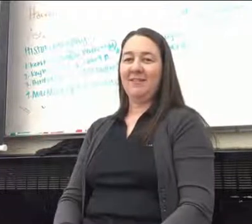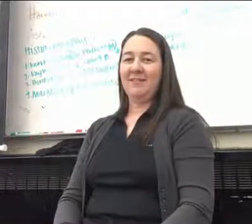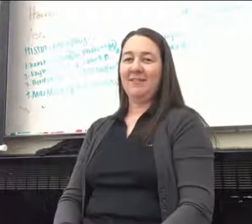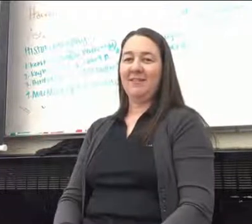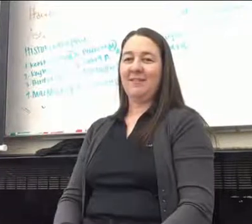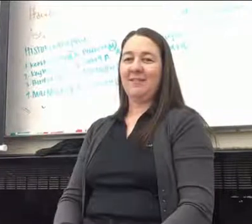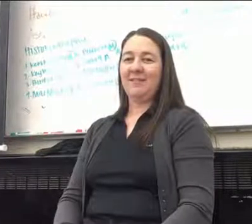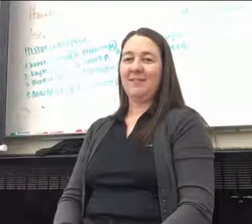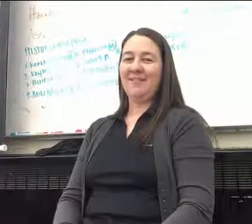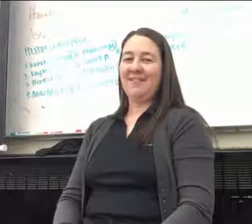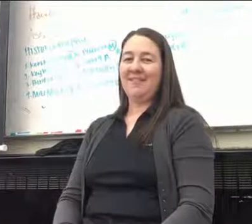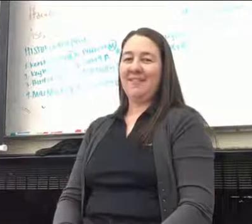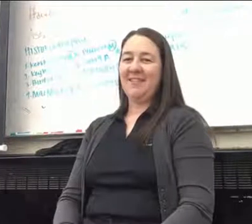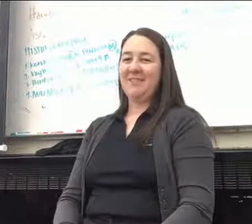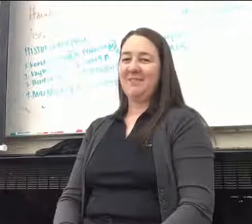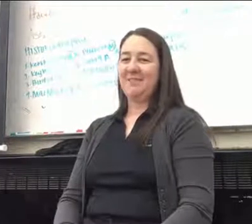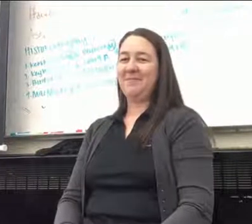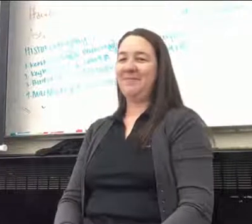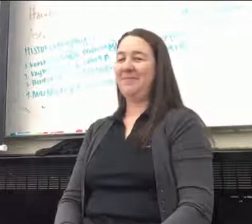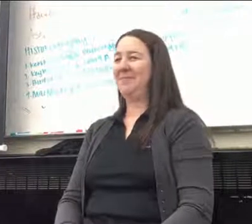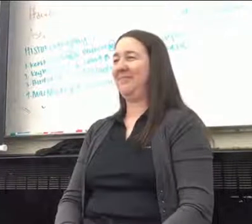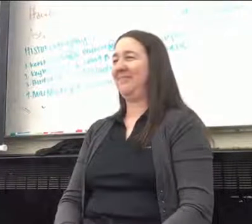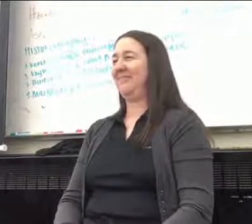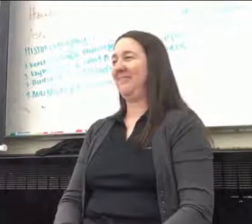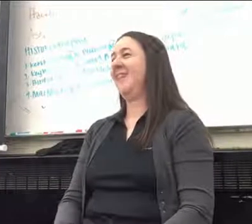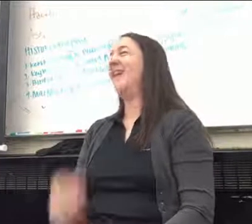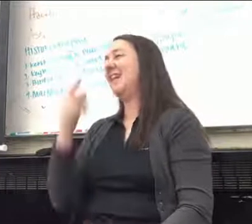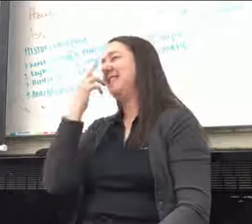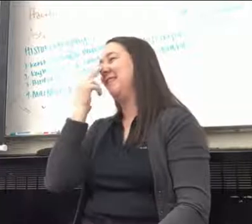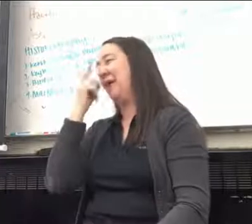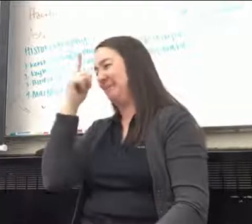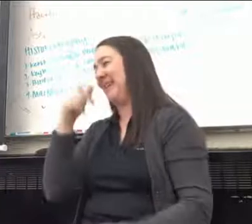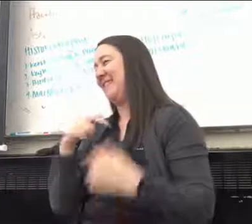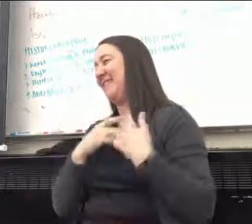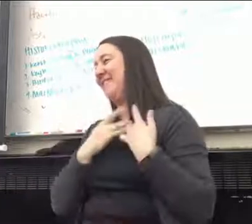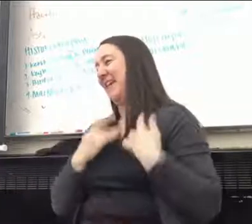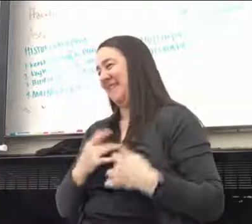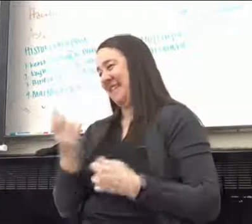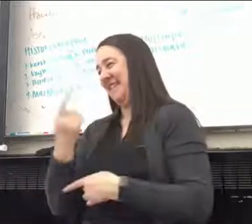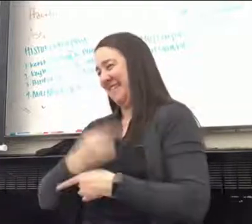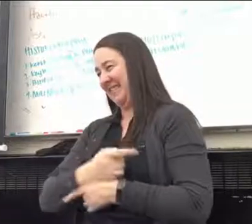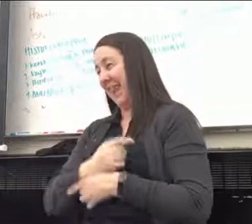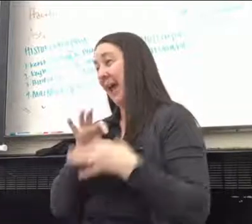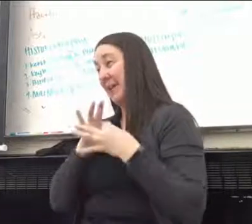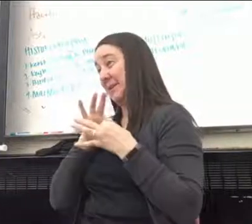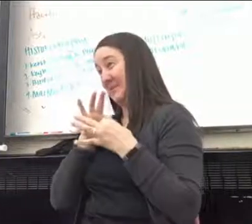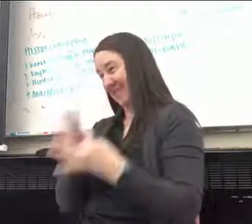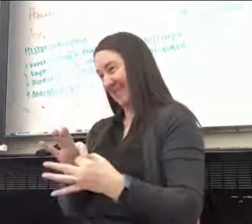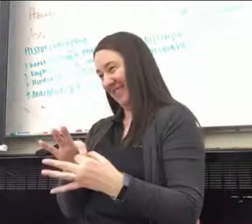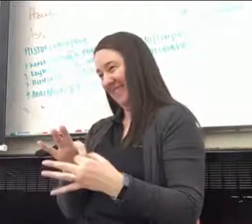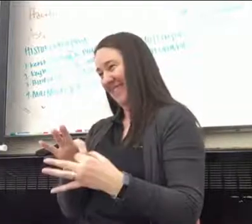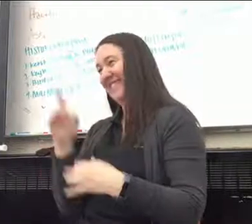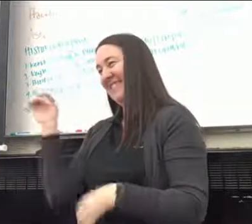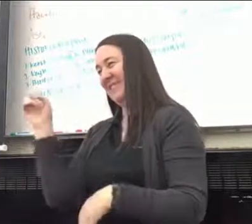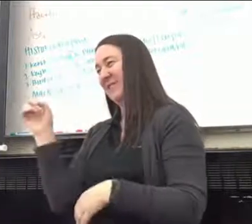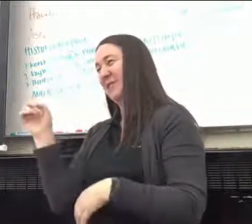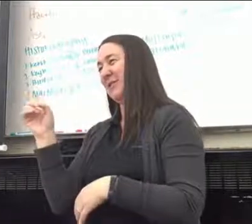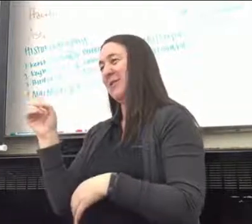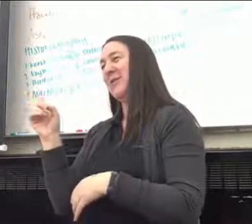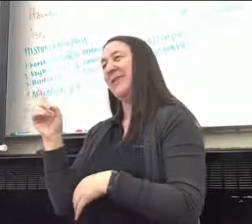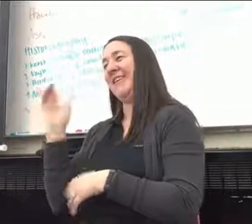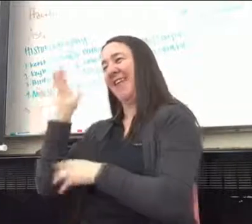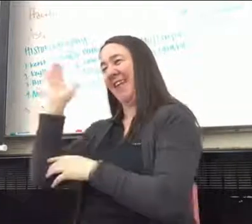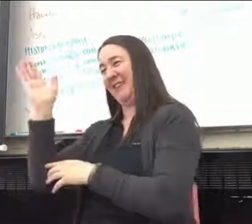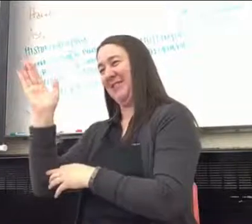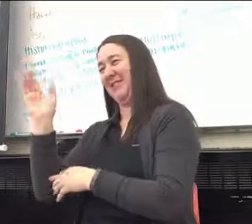it. See, it's funny because it's Valentine's Day, and it relates. Thank you